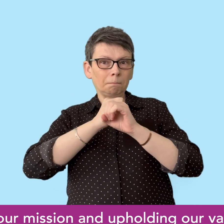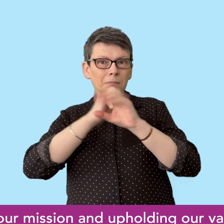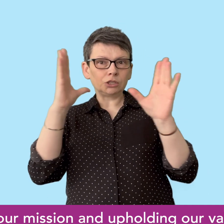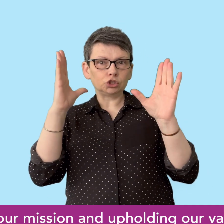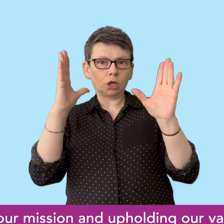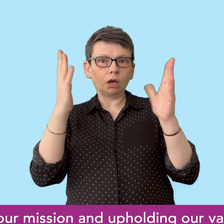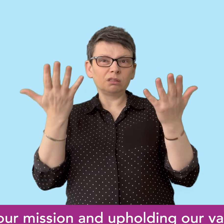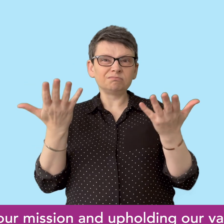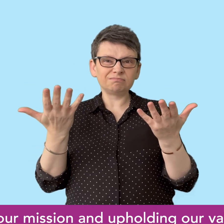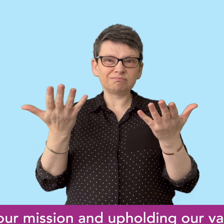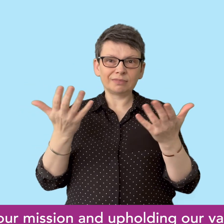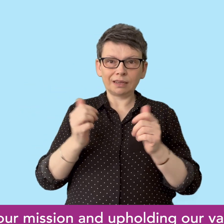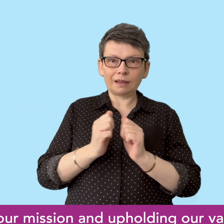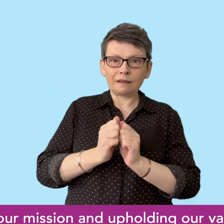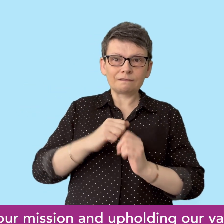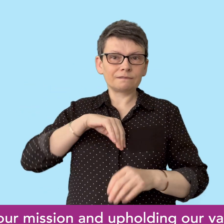mission and upholding our values.